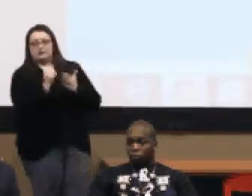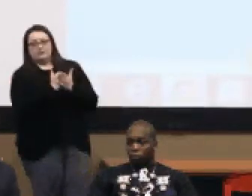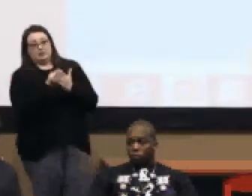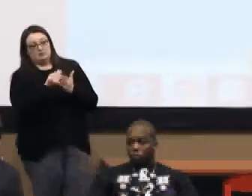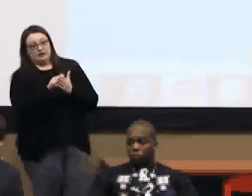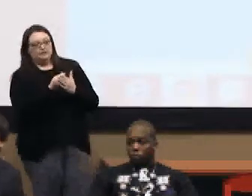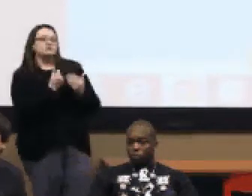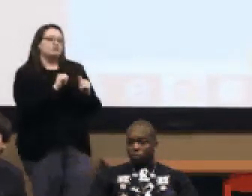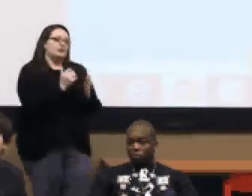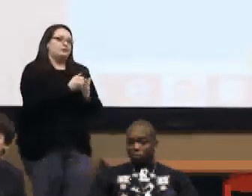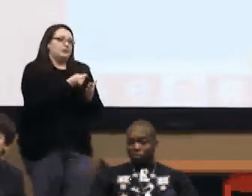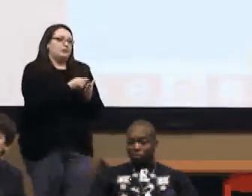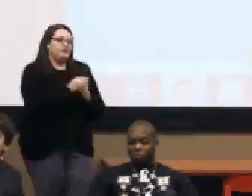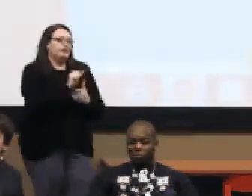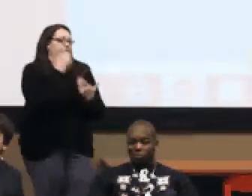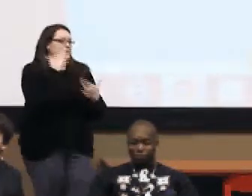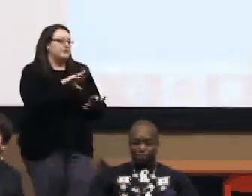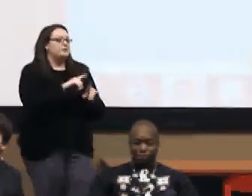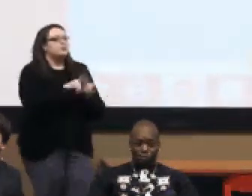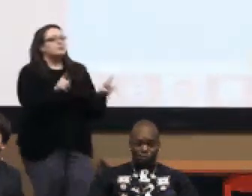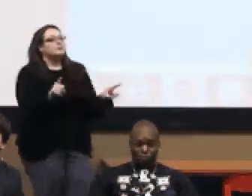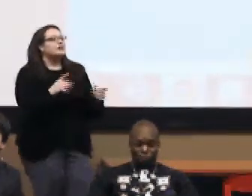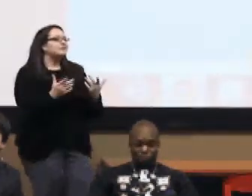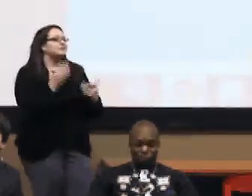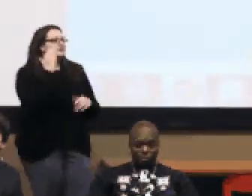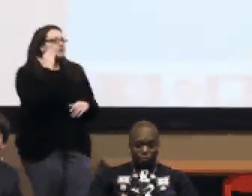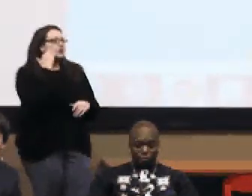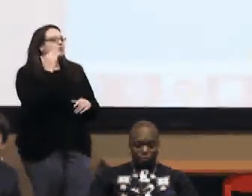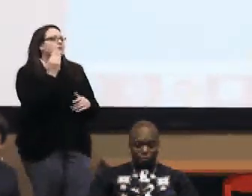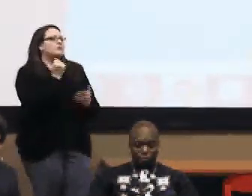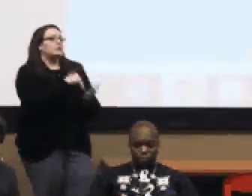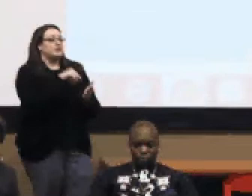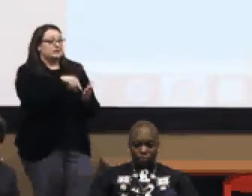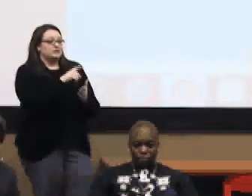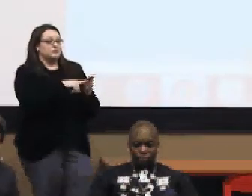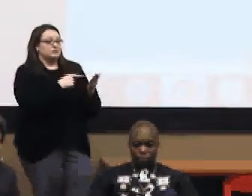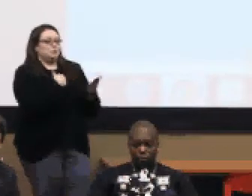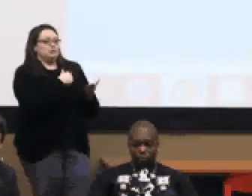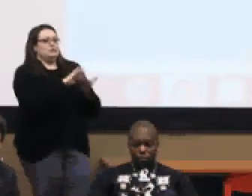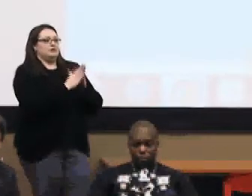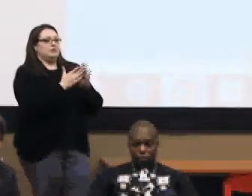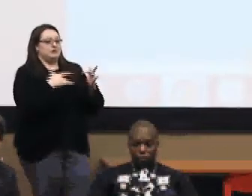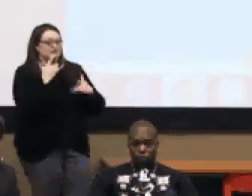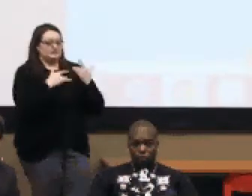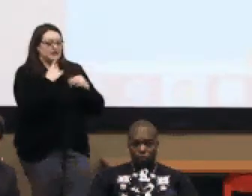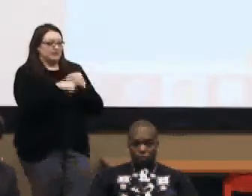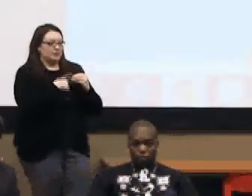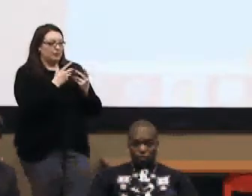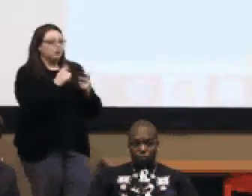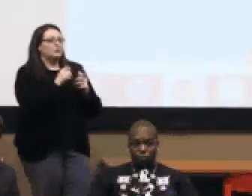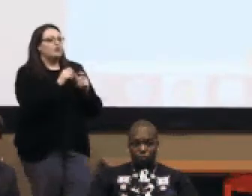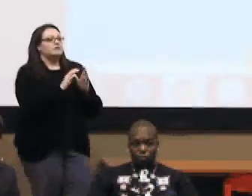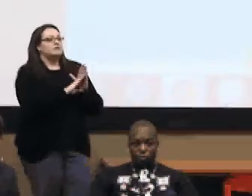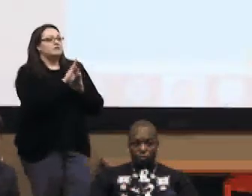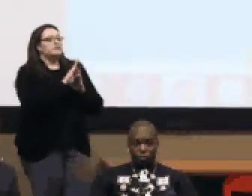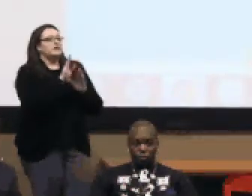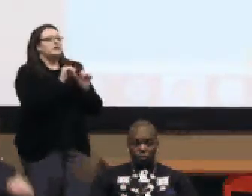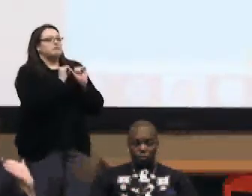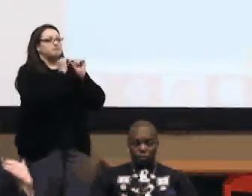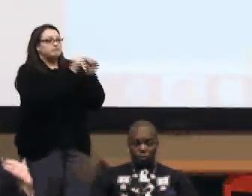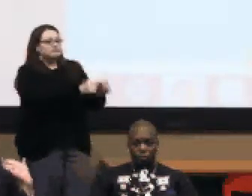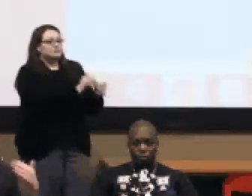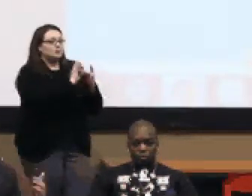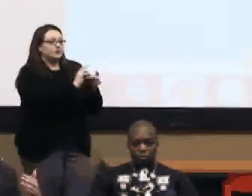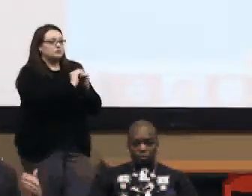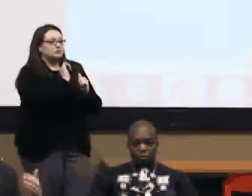they're probably trying to make money, I don't know. But you know, this is what we get excited about. We want to build long-lasting relationships with our customers.